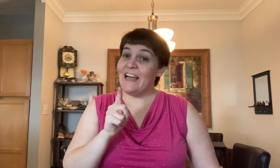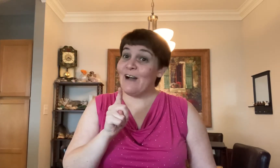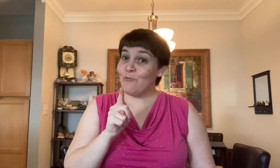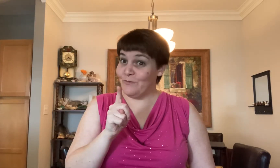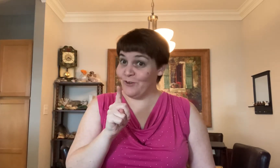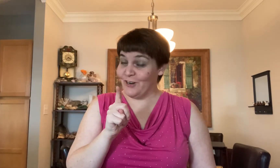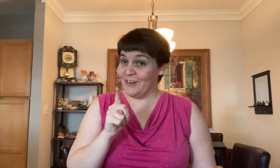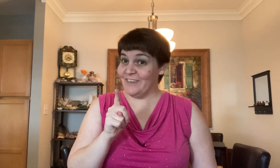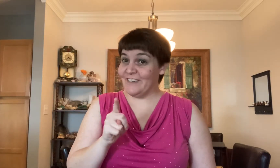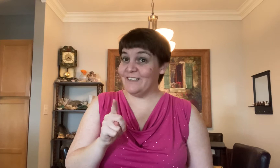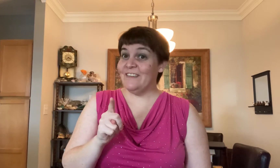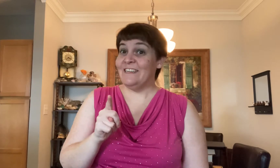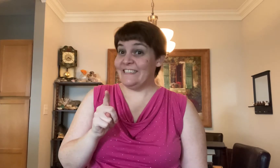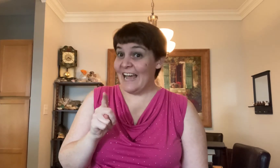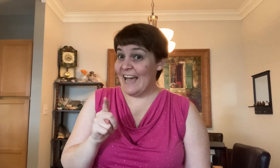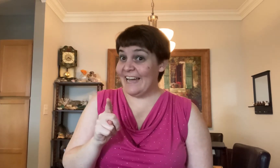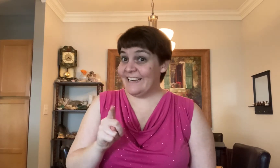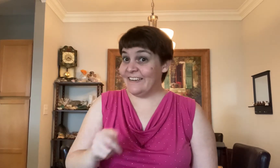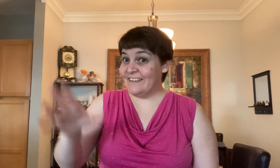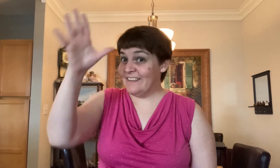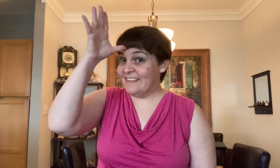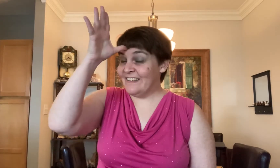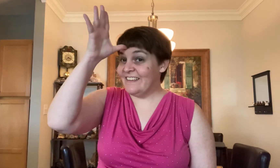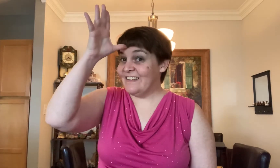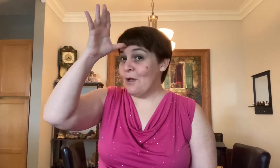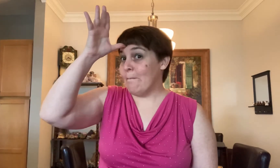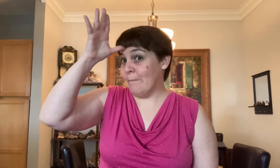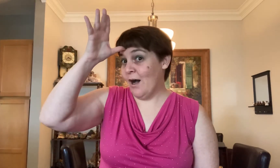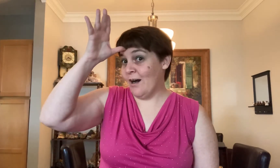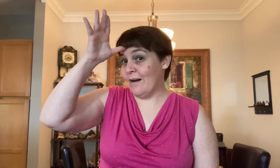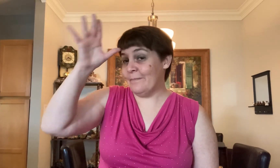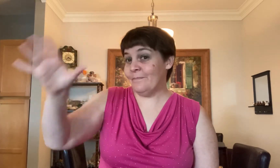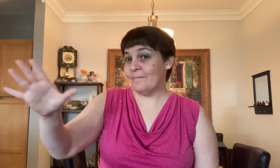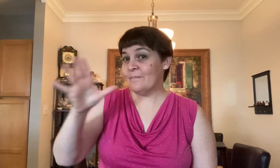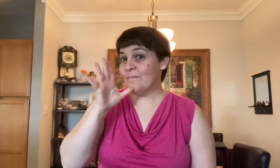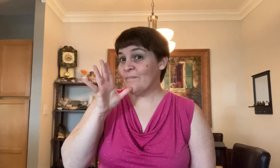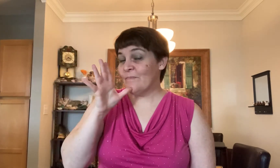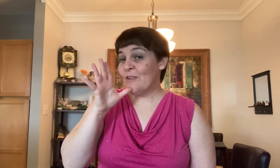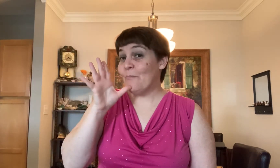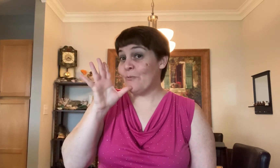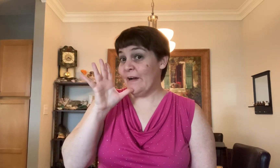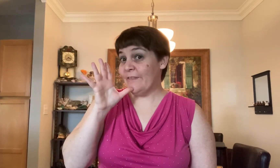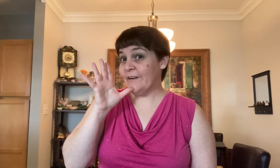now we've learned dad, mom, brother,